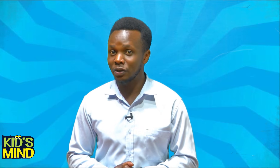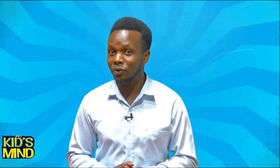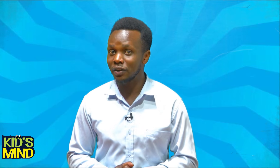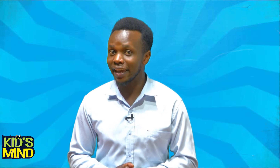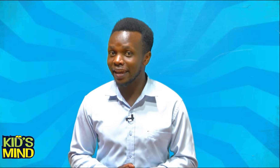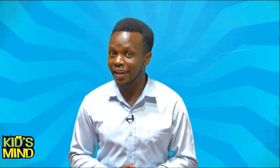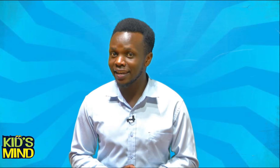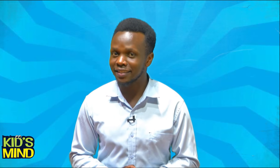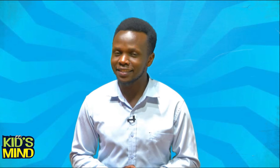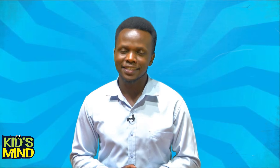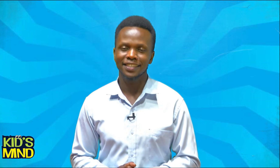U, kids?